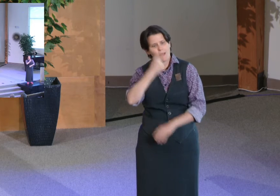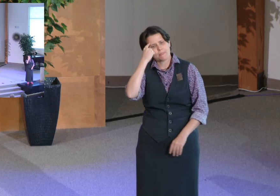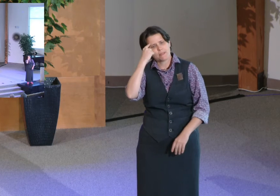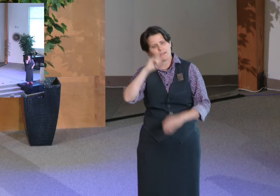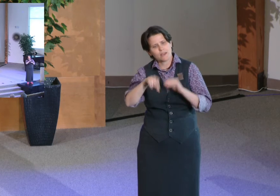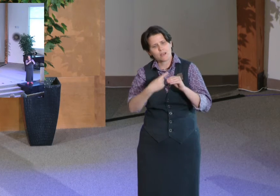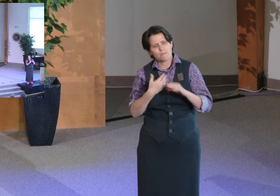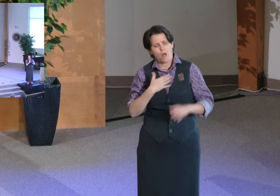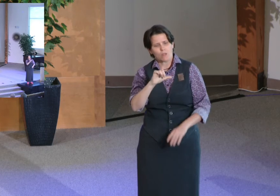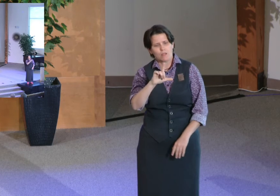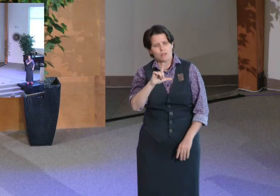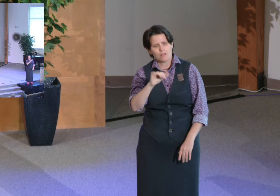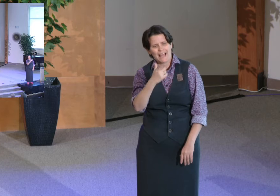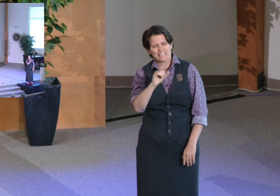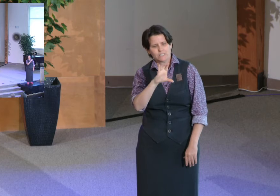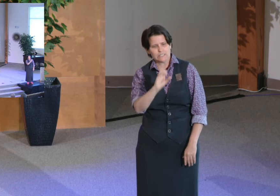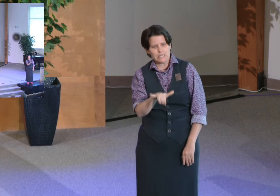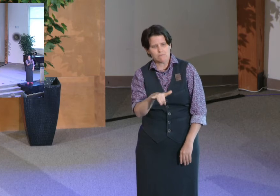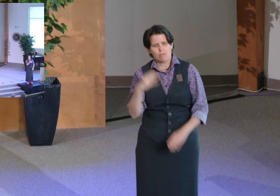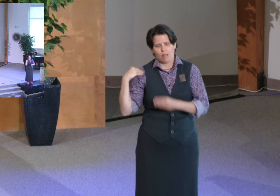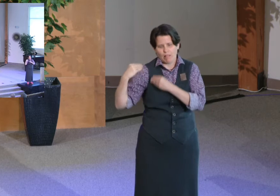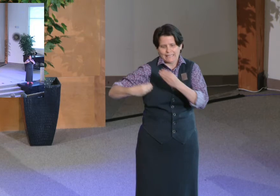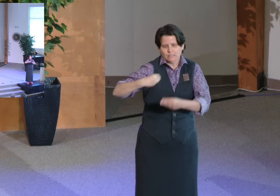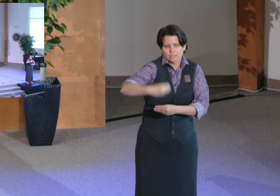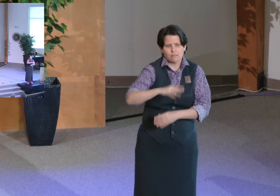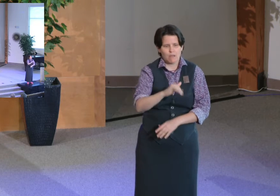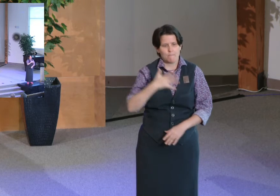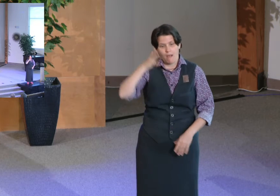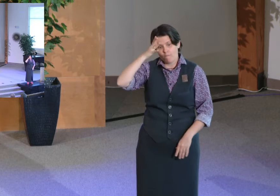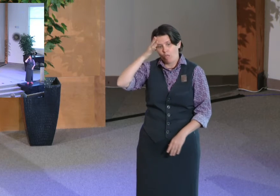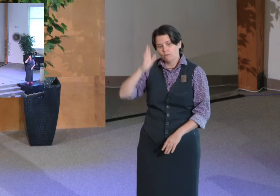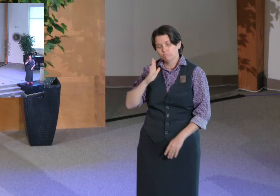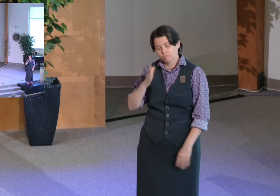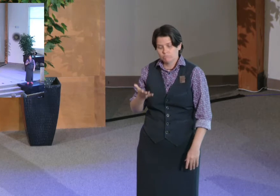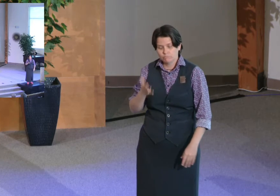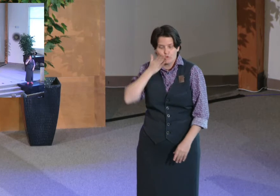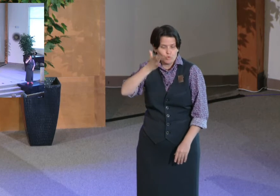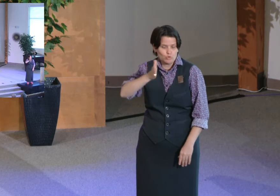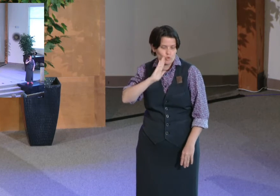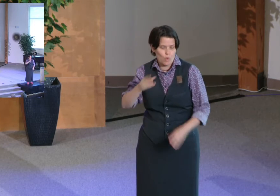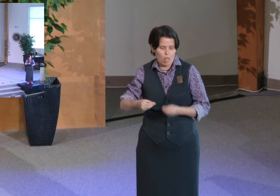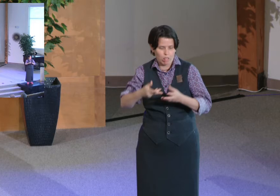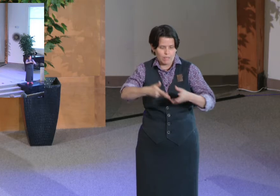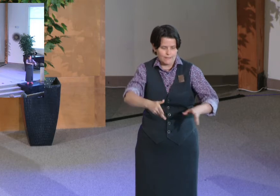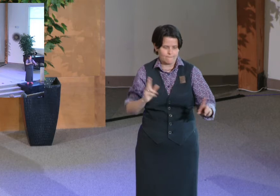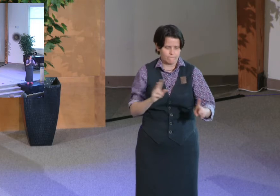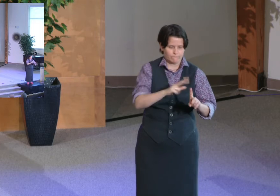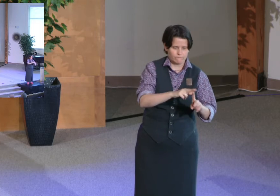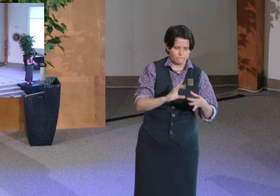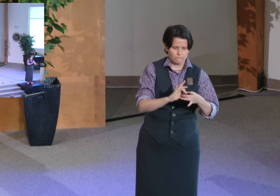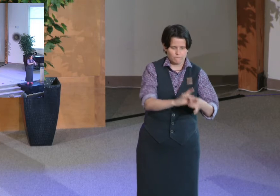his father. And we often think about legacy in relation to money or a foundation or something like that, but legacy is